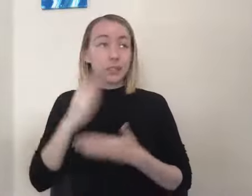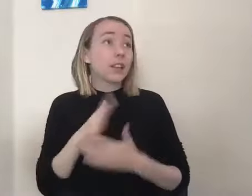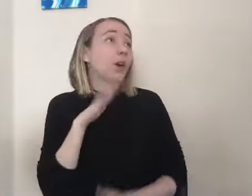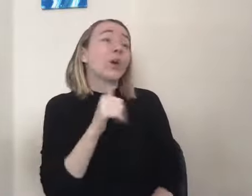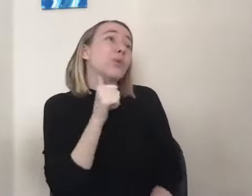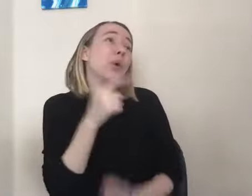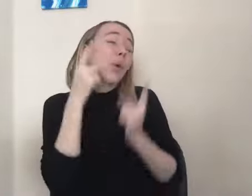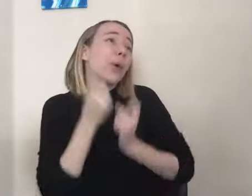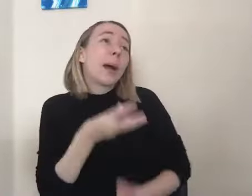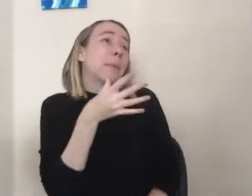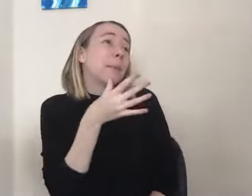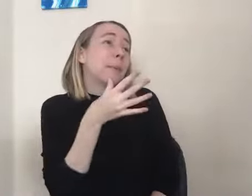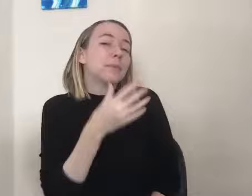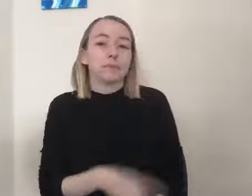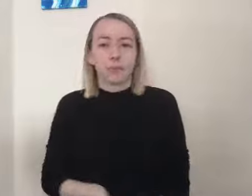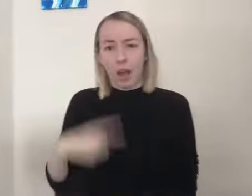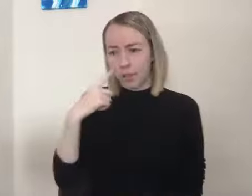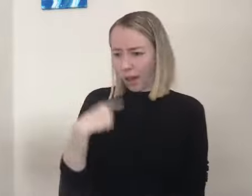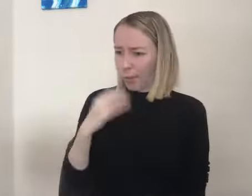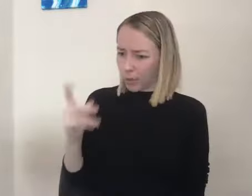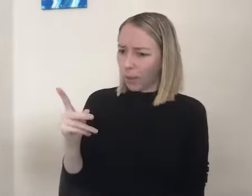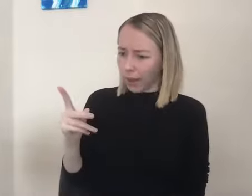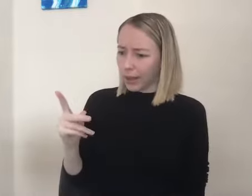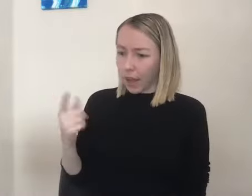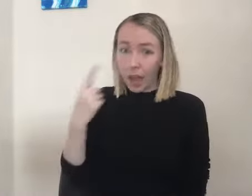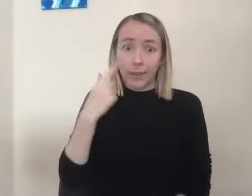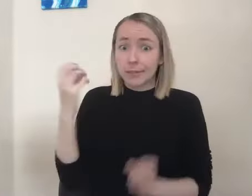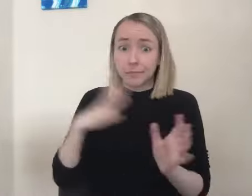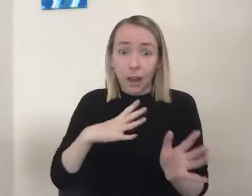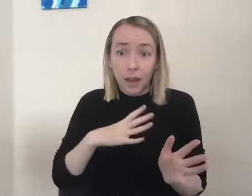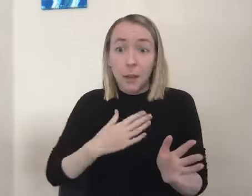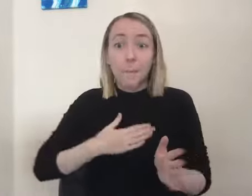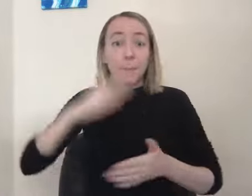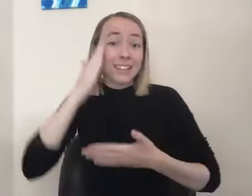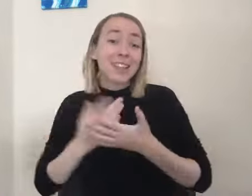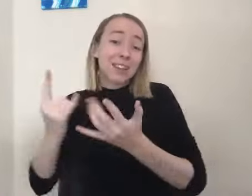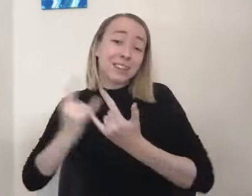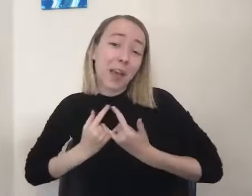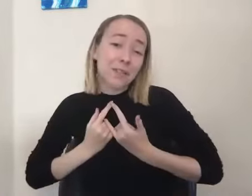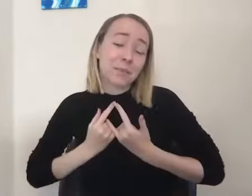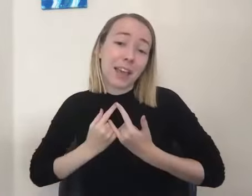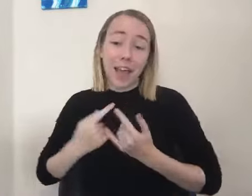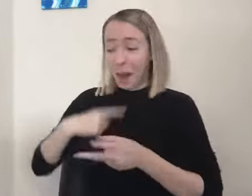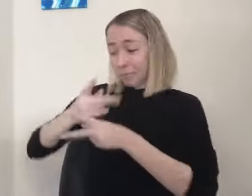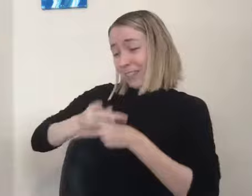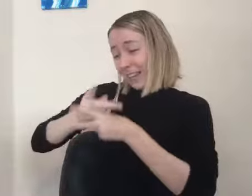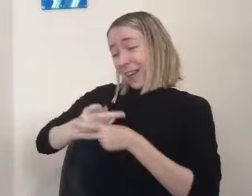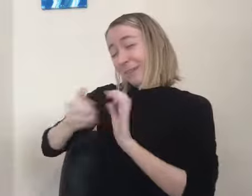money. We hate him, don't we? And he would pat me on the shoulder and be saying, don't cry, mummy. And I thought that was